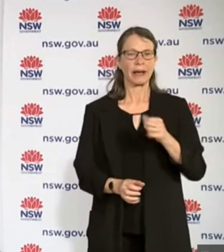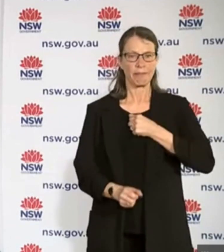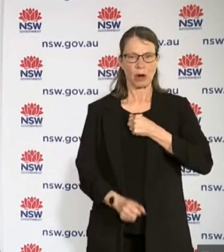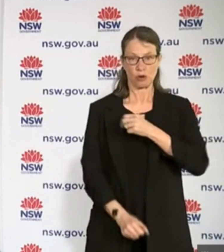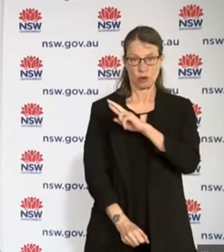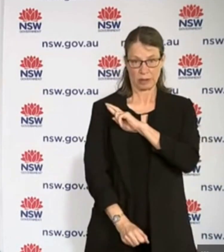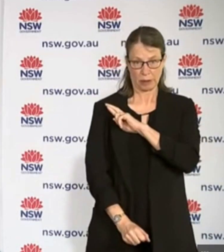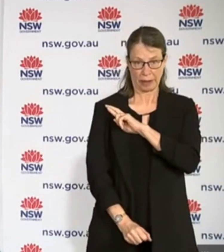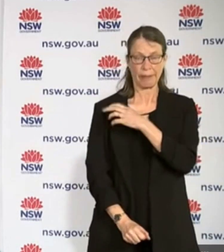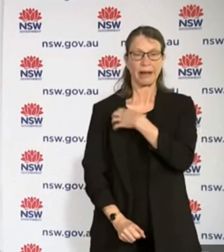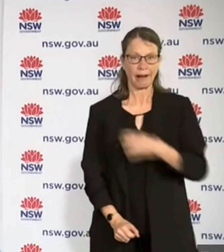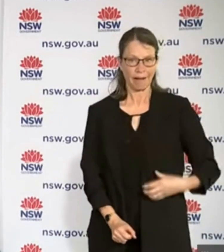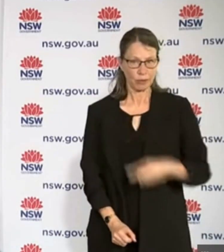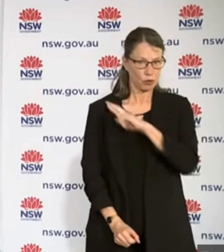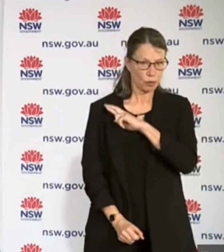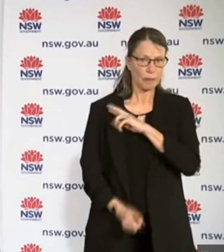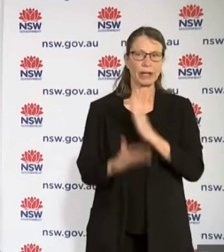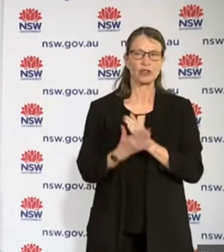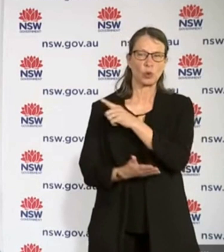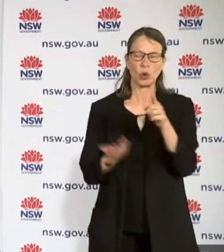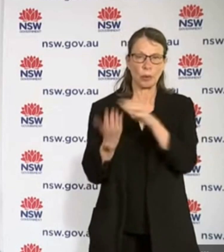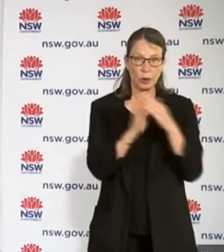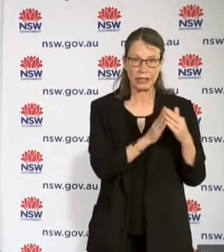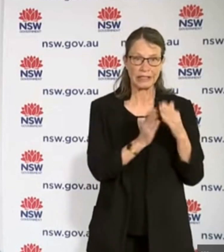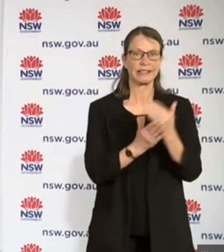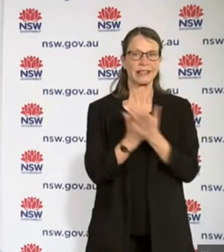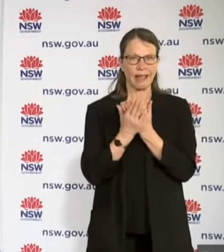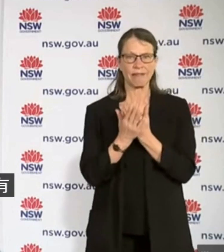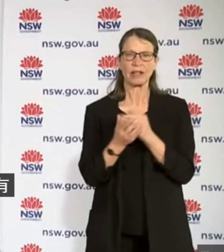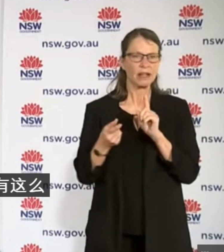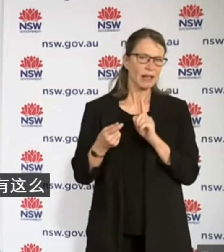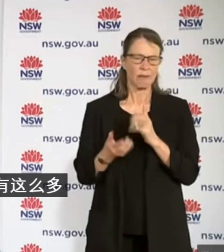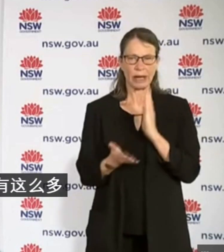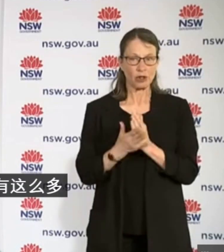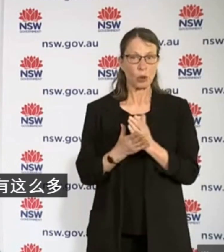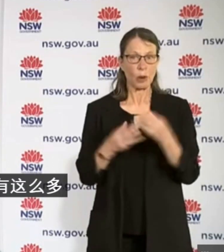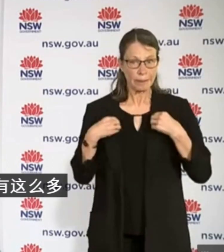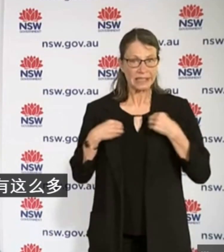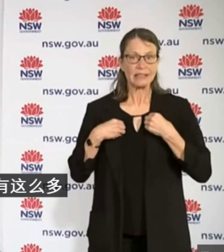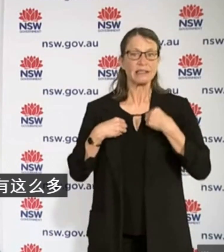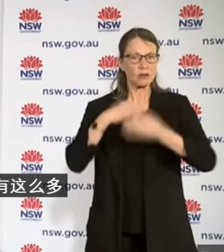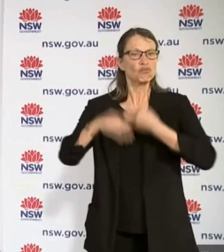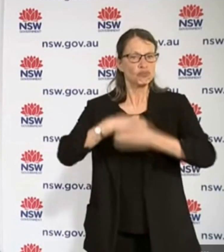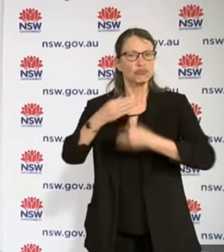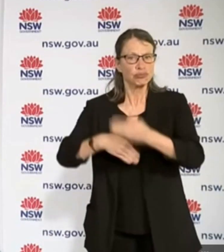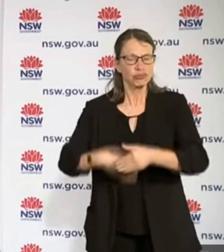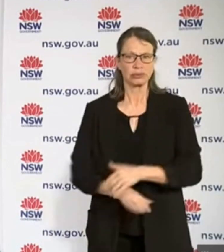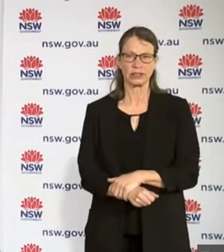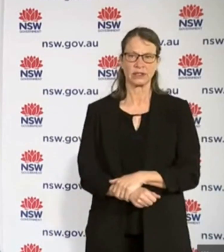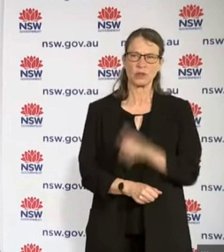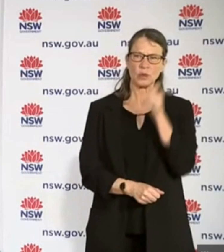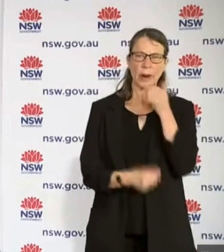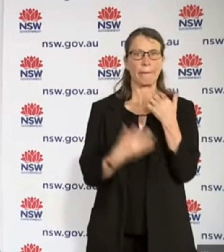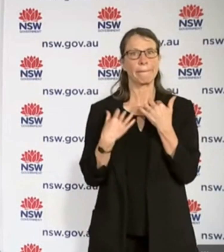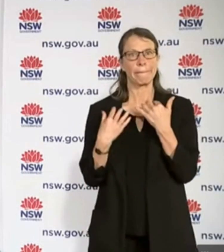safe, is to keep businesses a going concern. And we know that so many businesses have literally